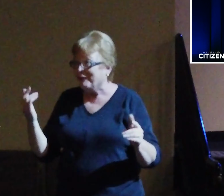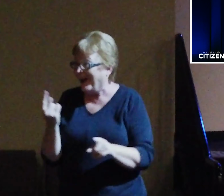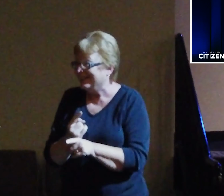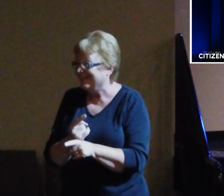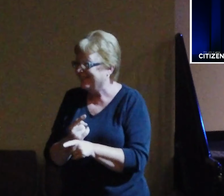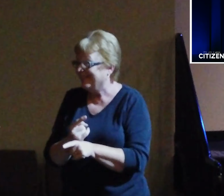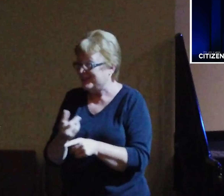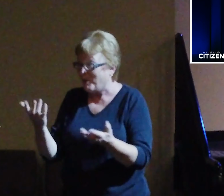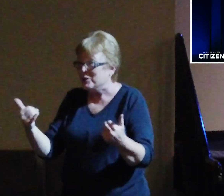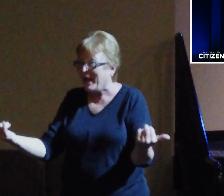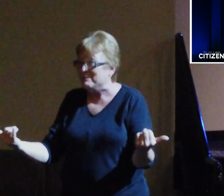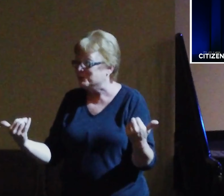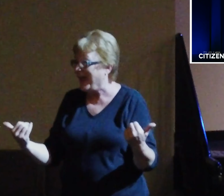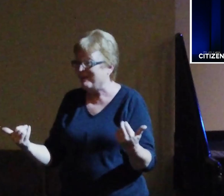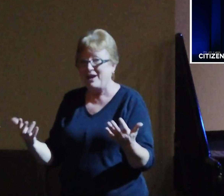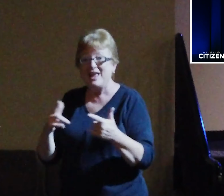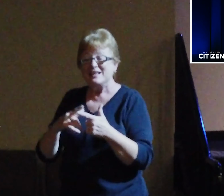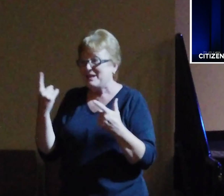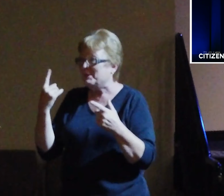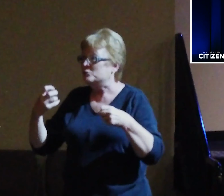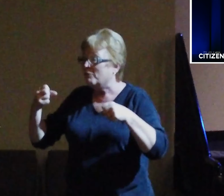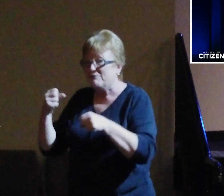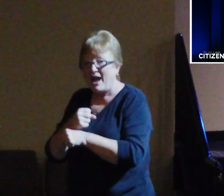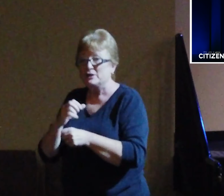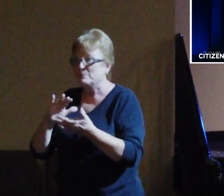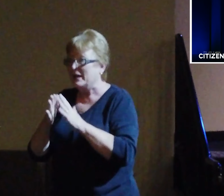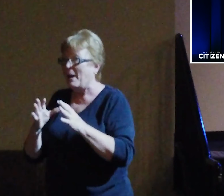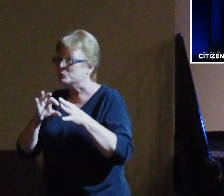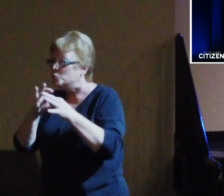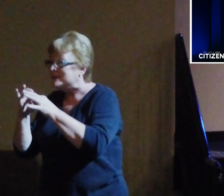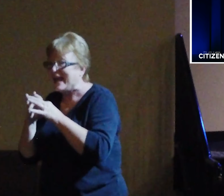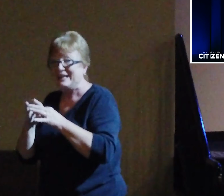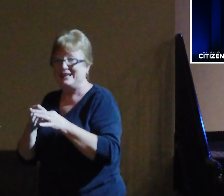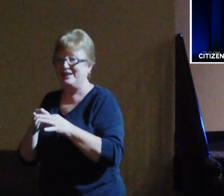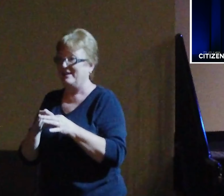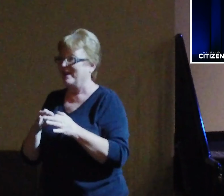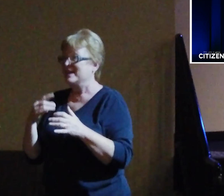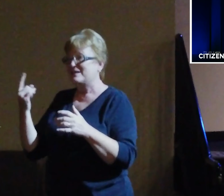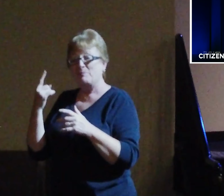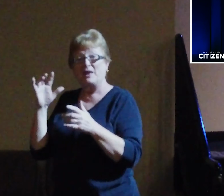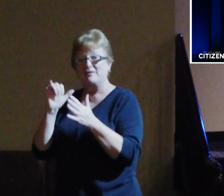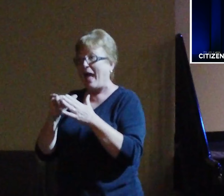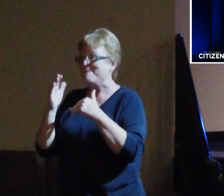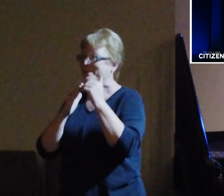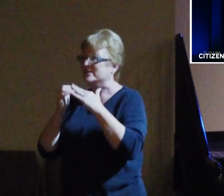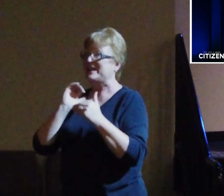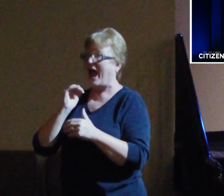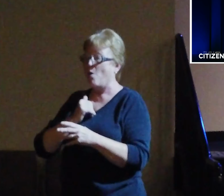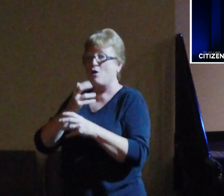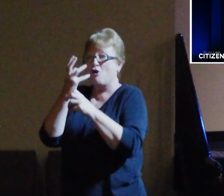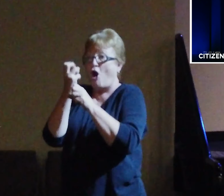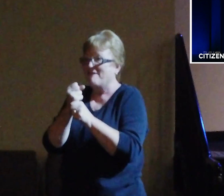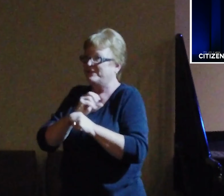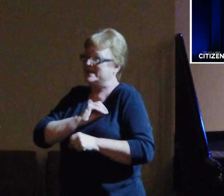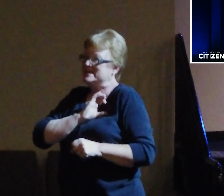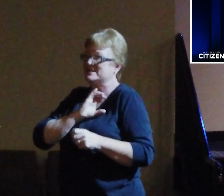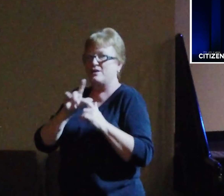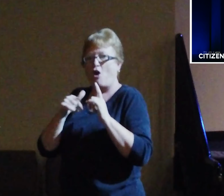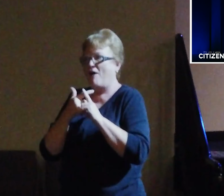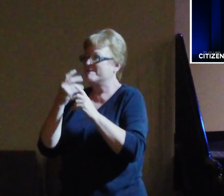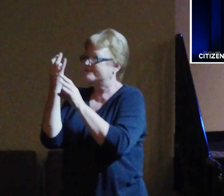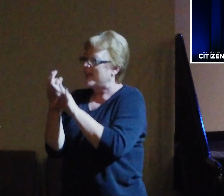And this is something to fight for. This is something to be united in. This is something that builds our confidence. It builds our faith.